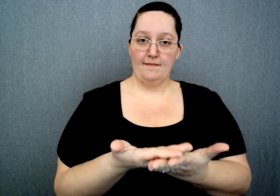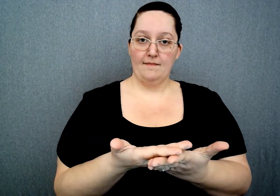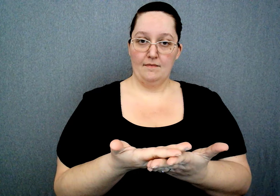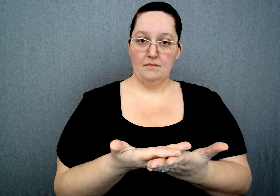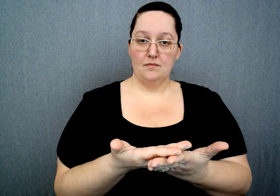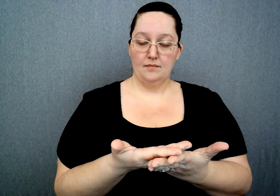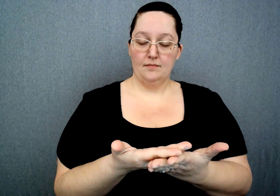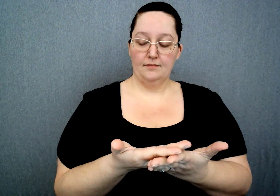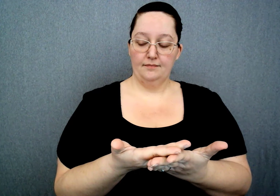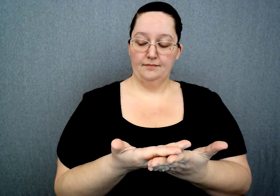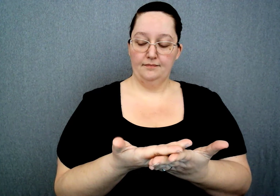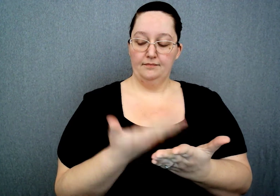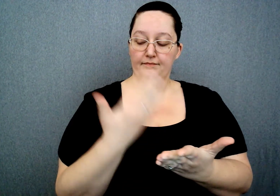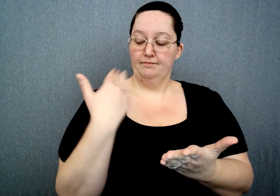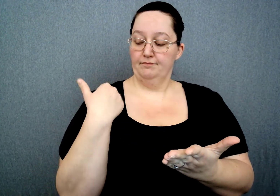your non-dominant. Arrive.